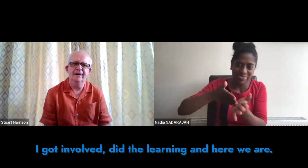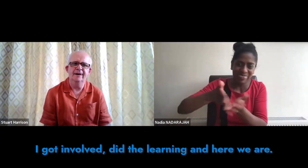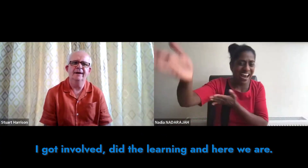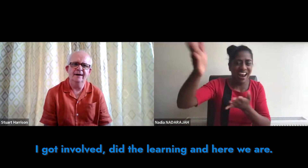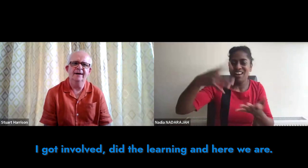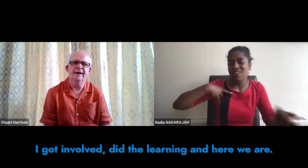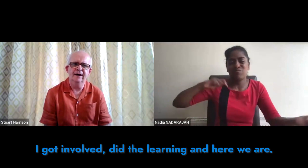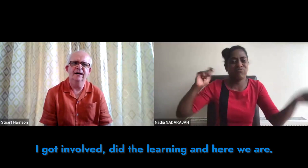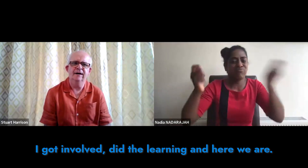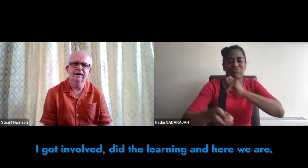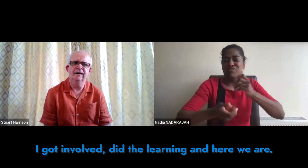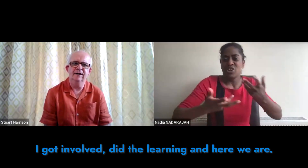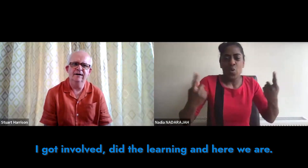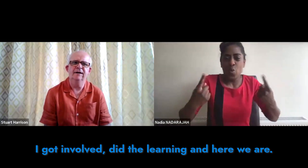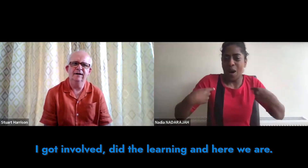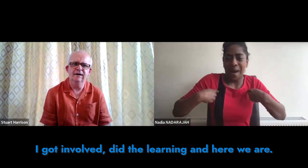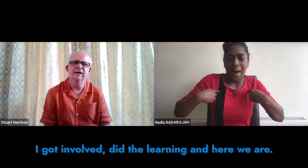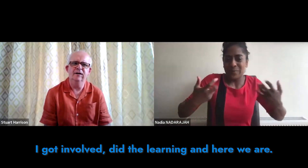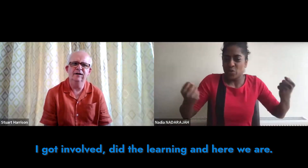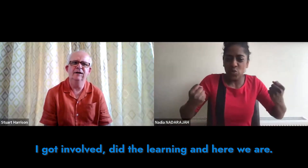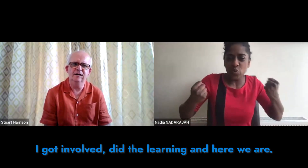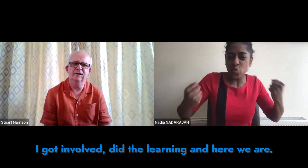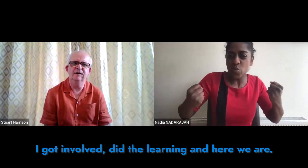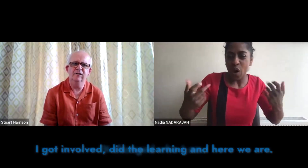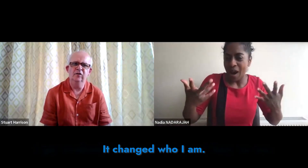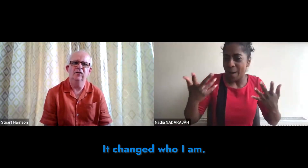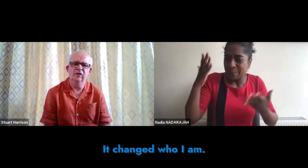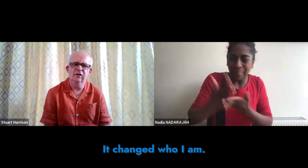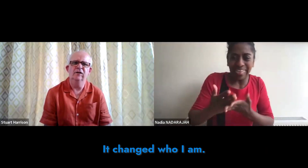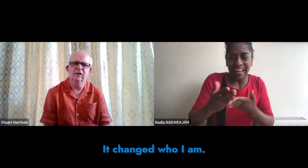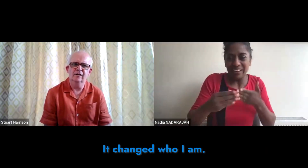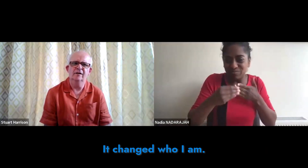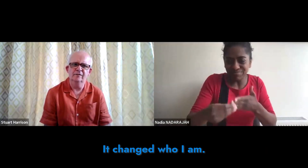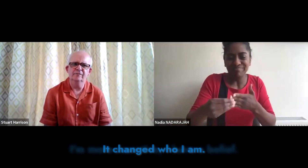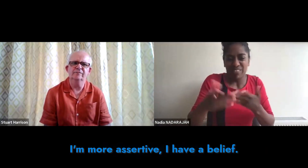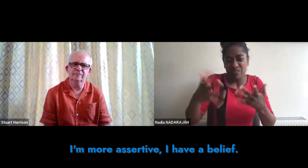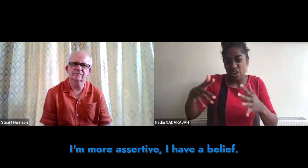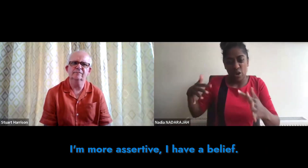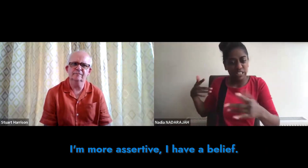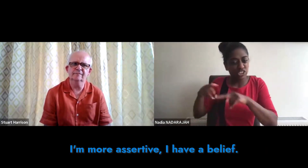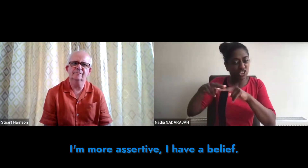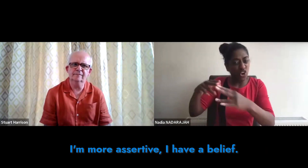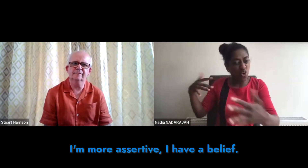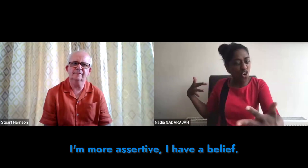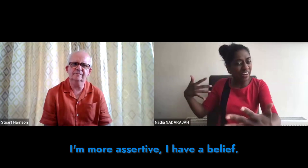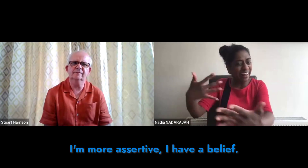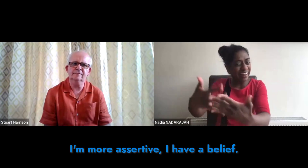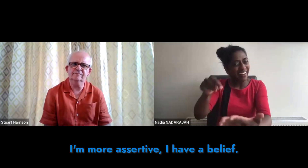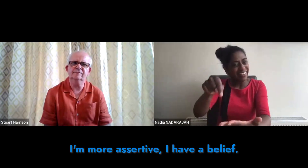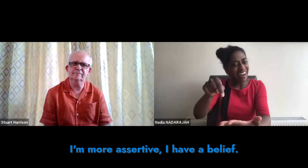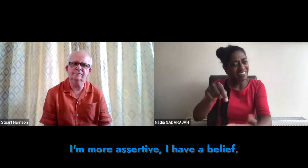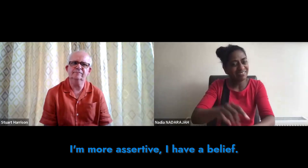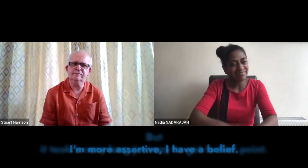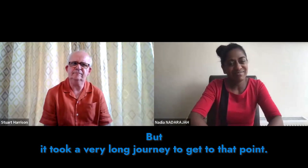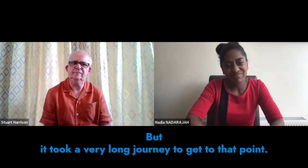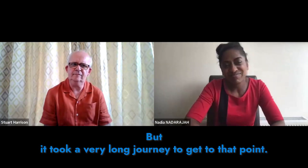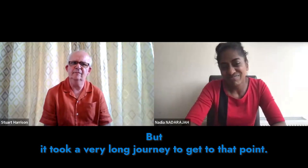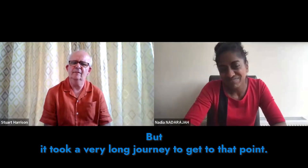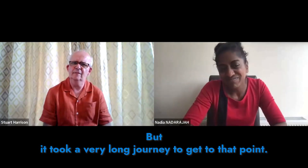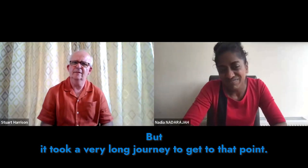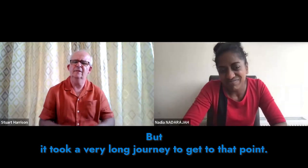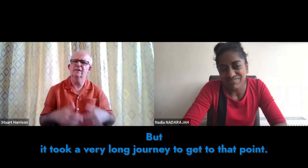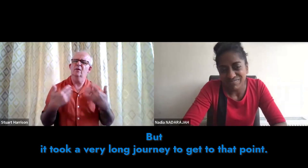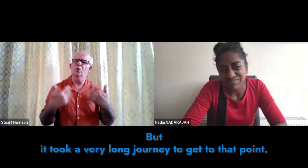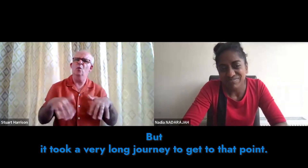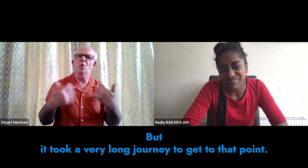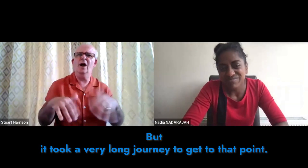got involved, did the learning, and here we are. It changed who I am. I'm more assertive. I have a belief, but it took